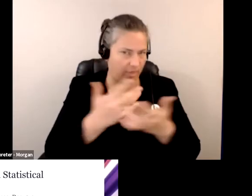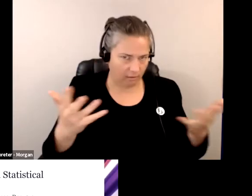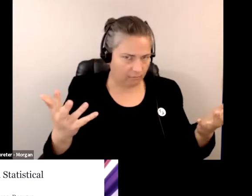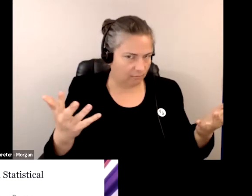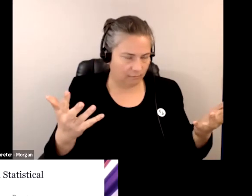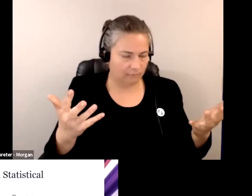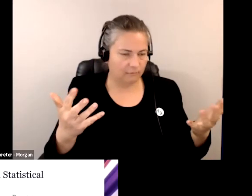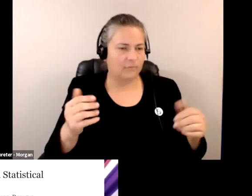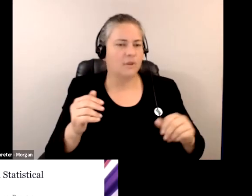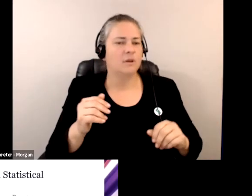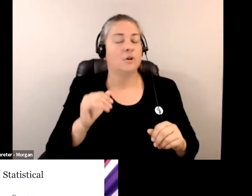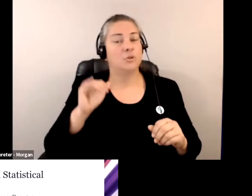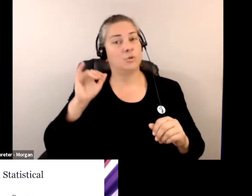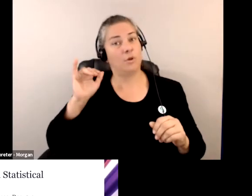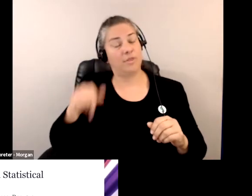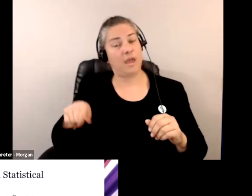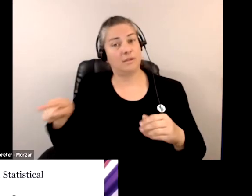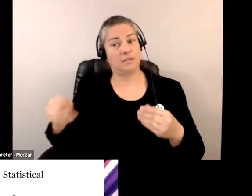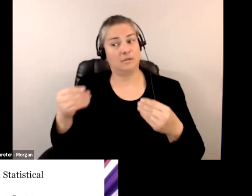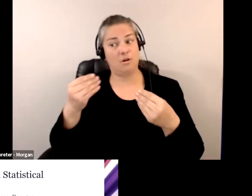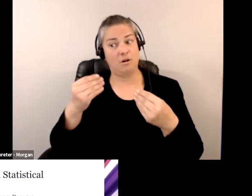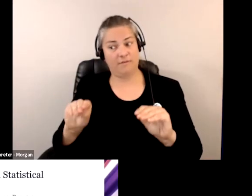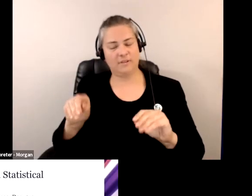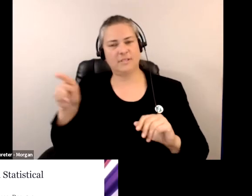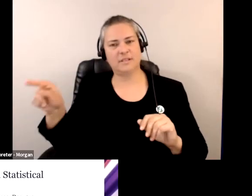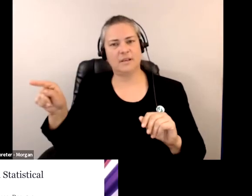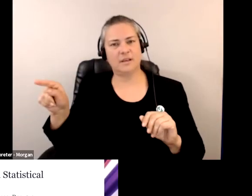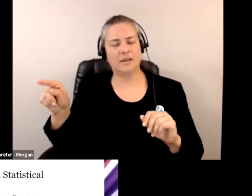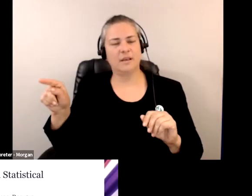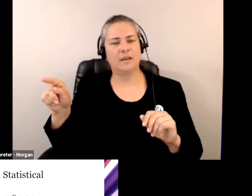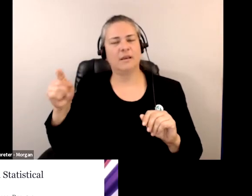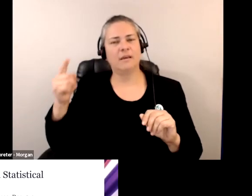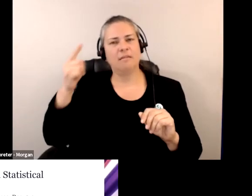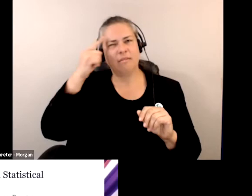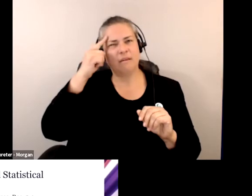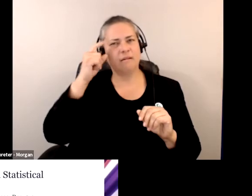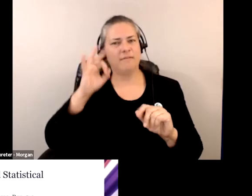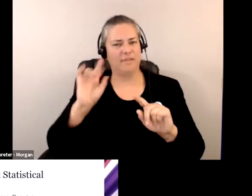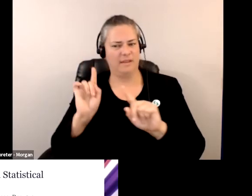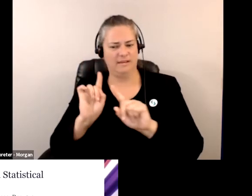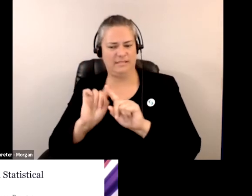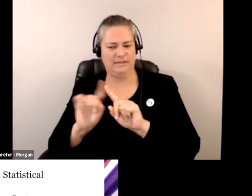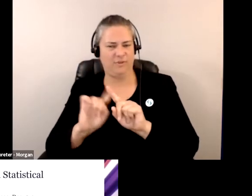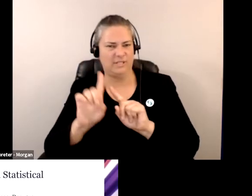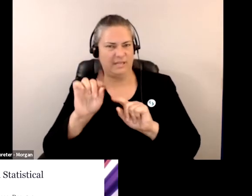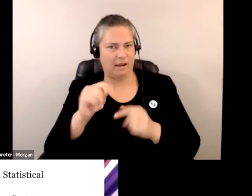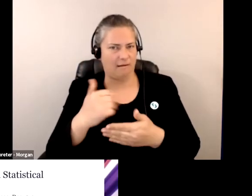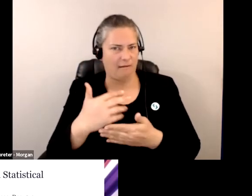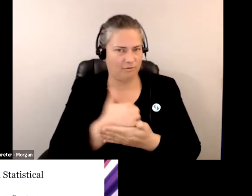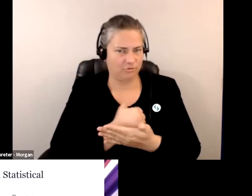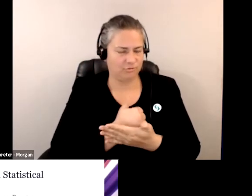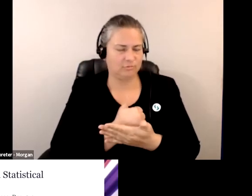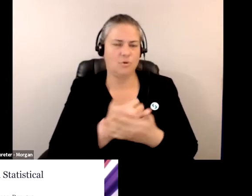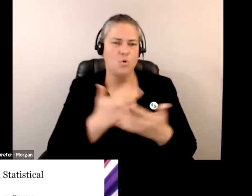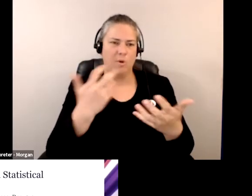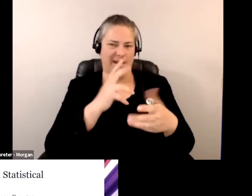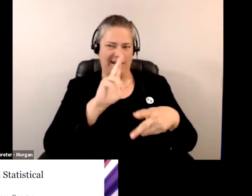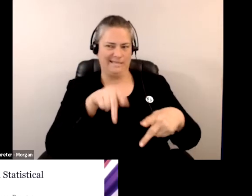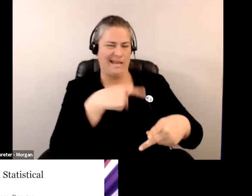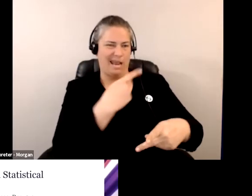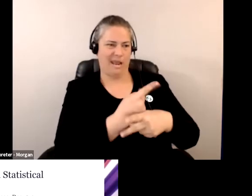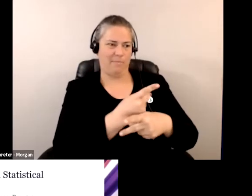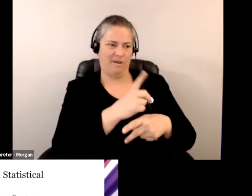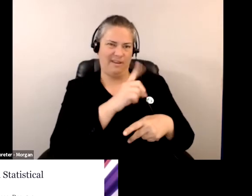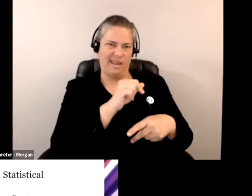offers one example approach of thinking through the set of data collection activities and the kind of data collected to prioritize.